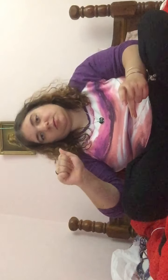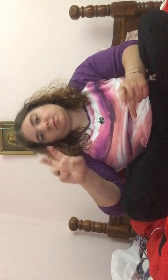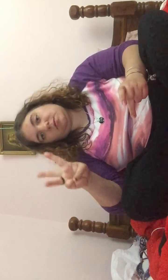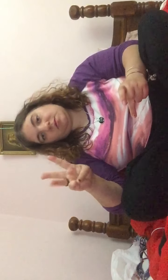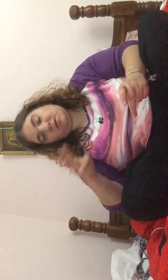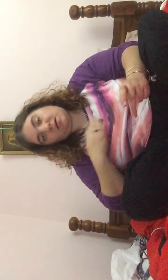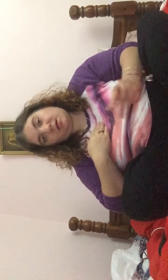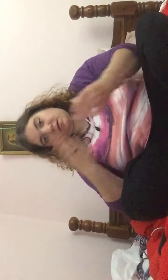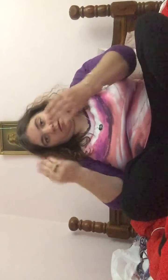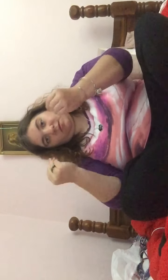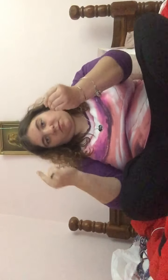much.